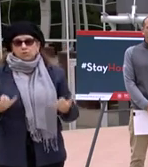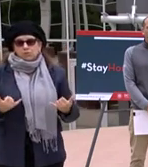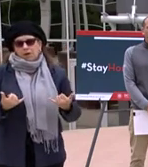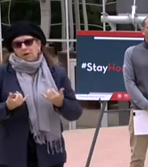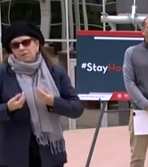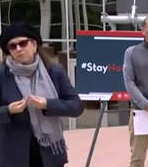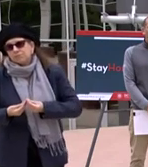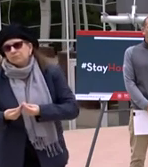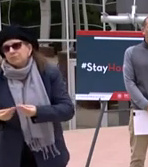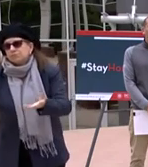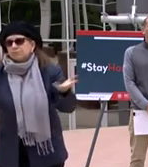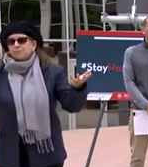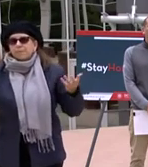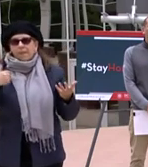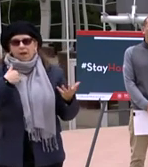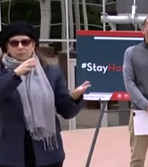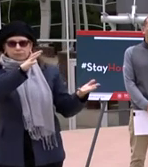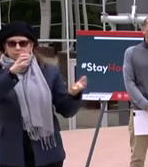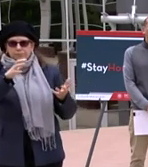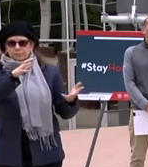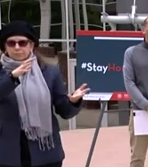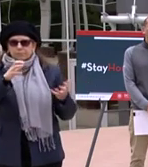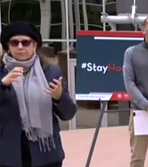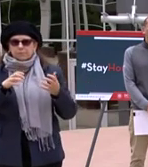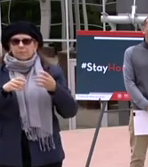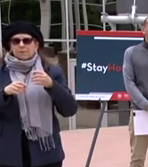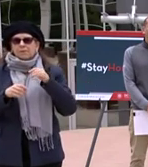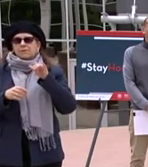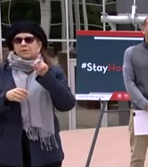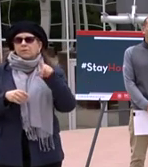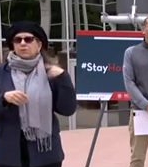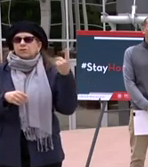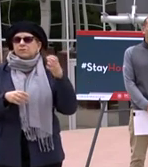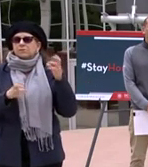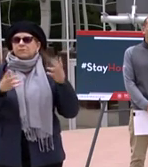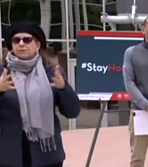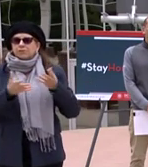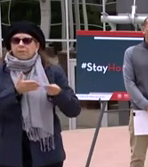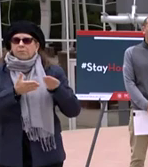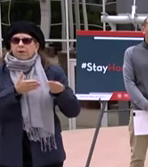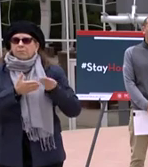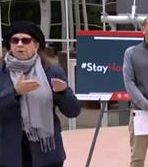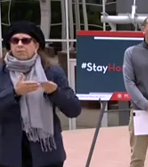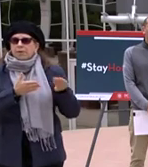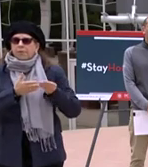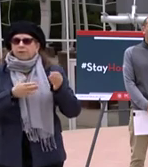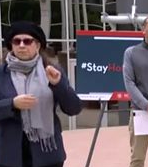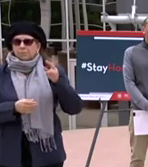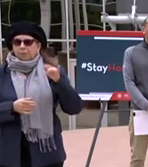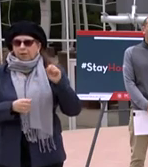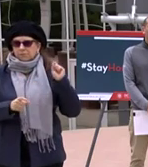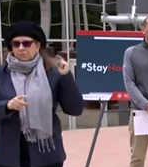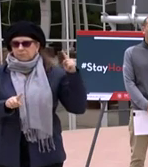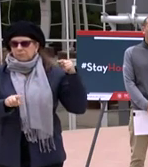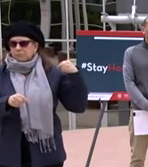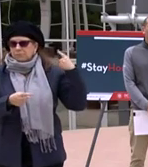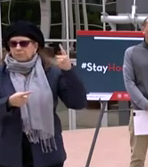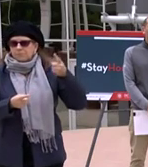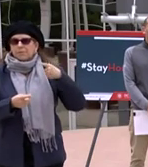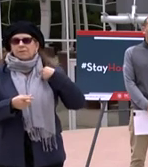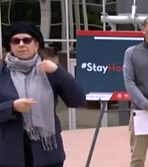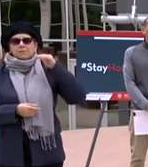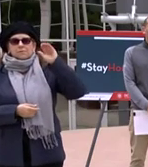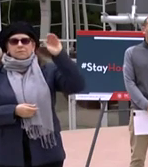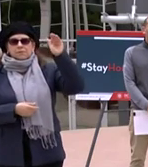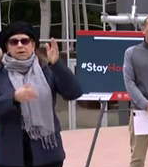from D.C. local procurement, our 3 supplies. We continue to seek assistance from the federal government, both from